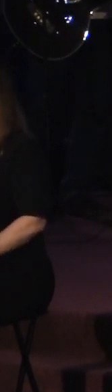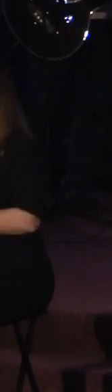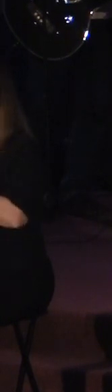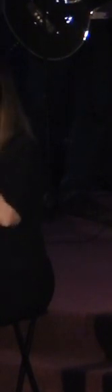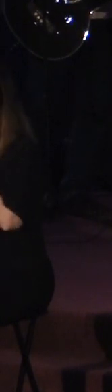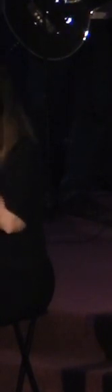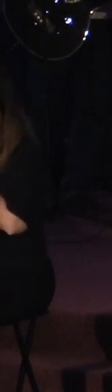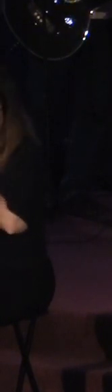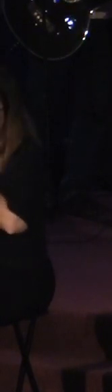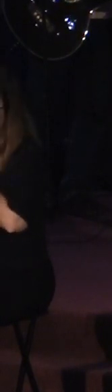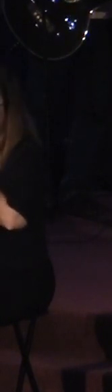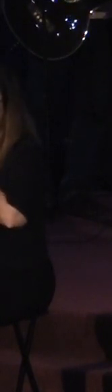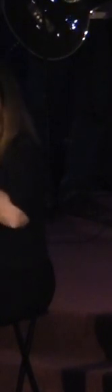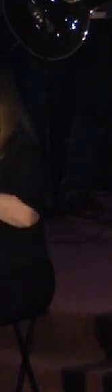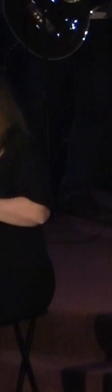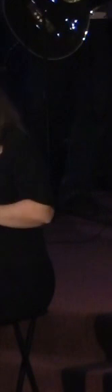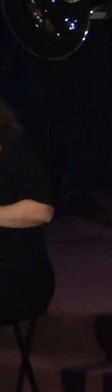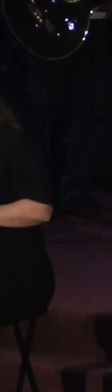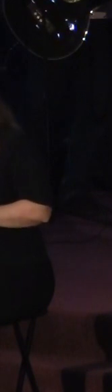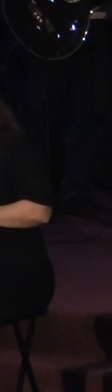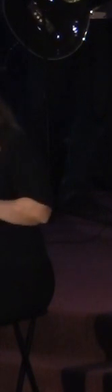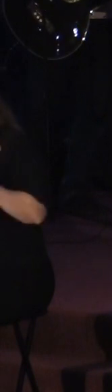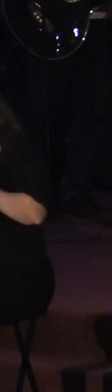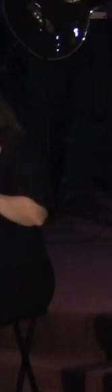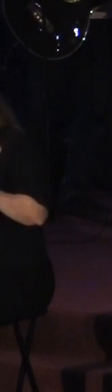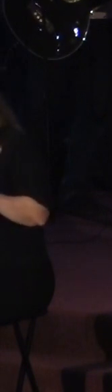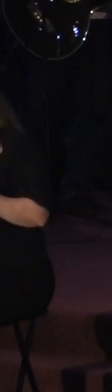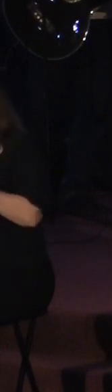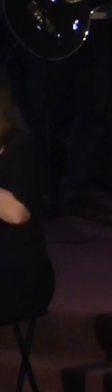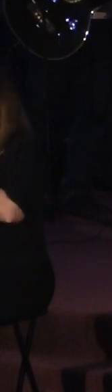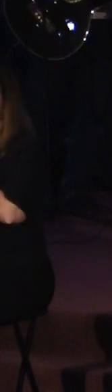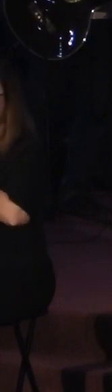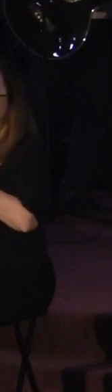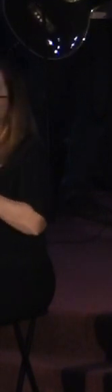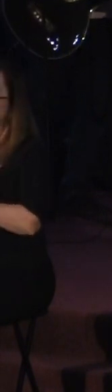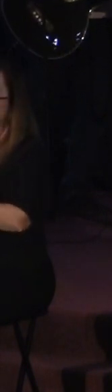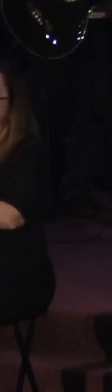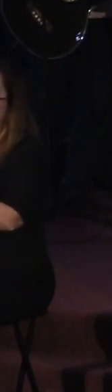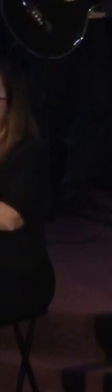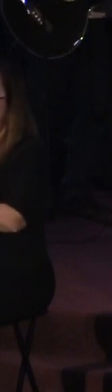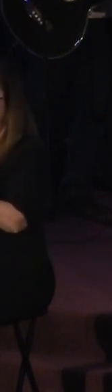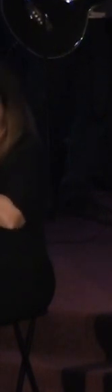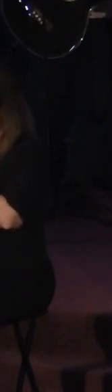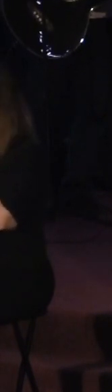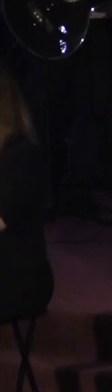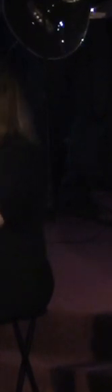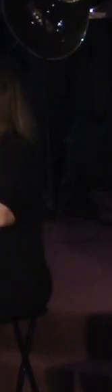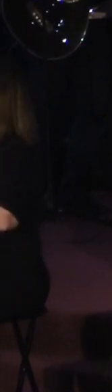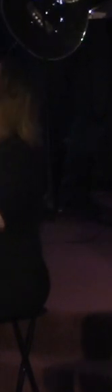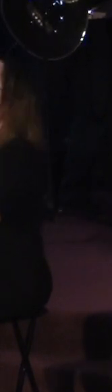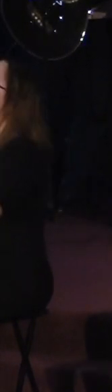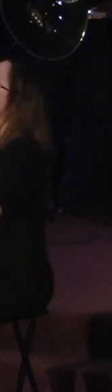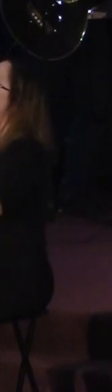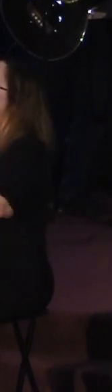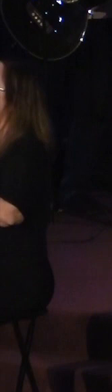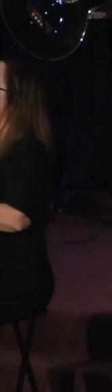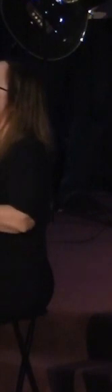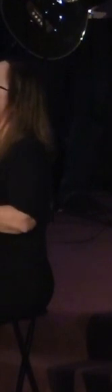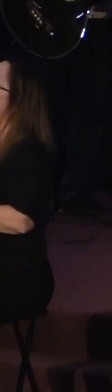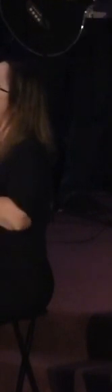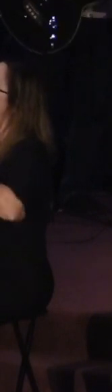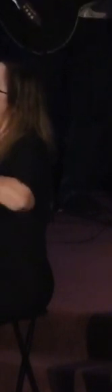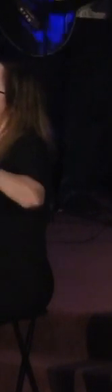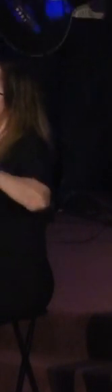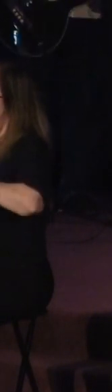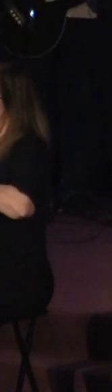Love others and love yourself. Let's pray. Father, thank you so much for your